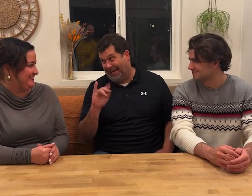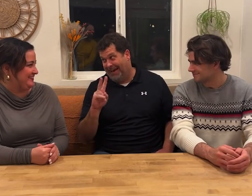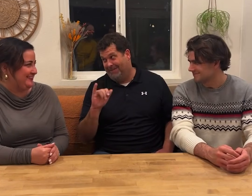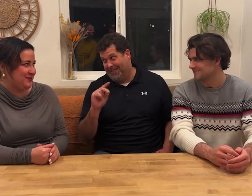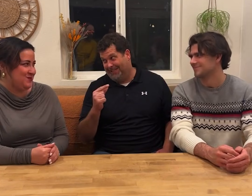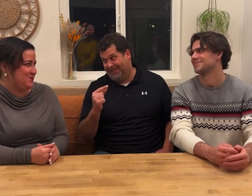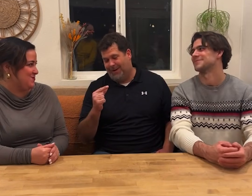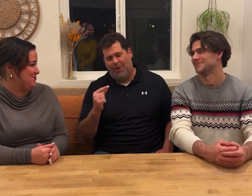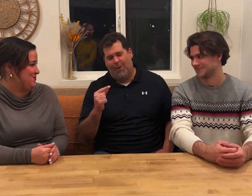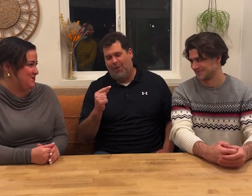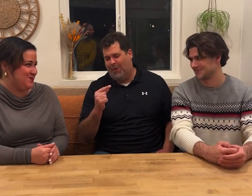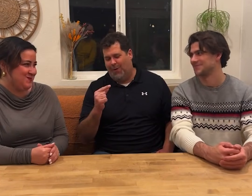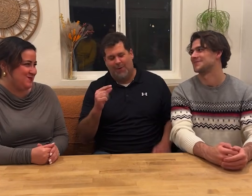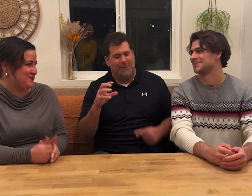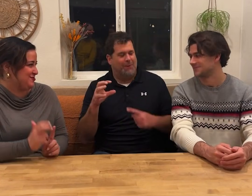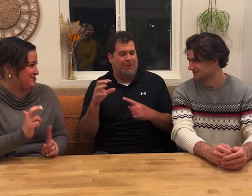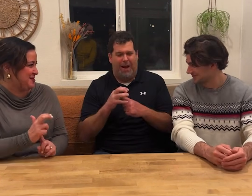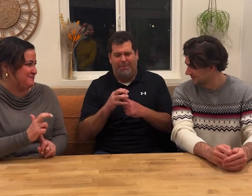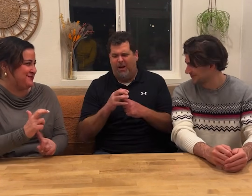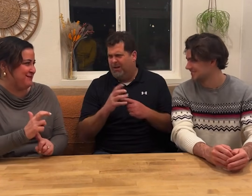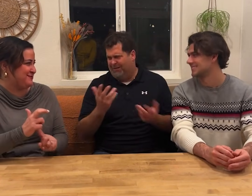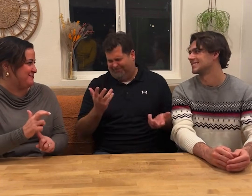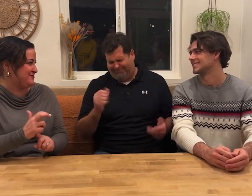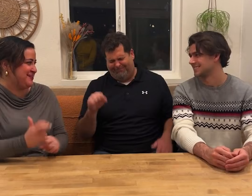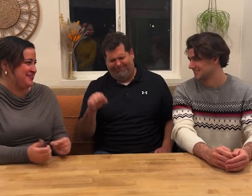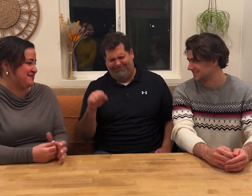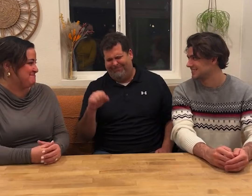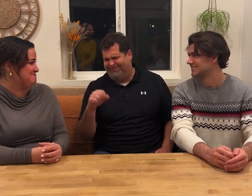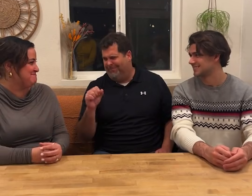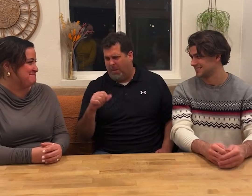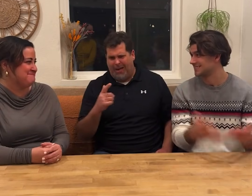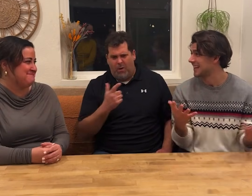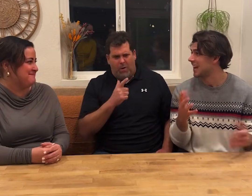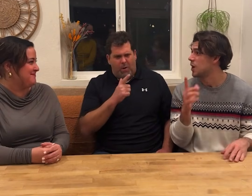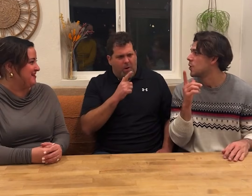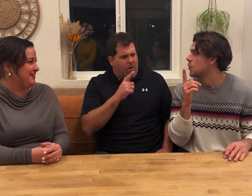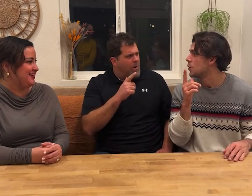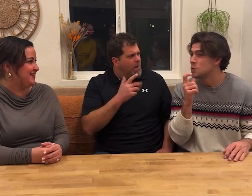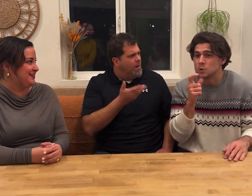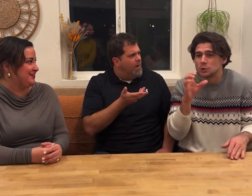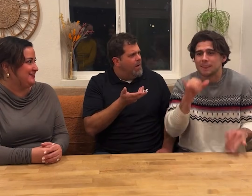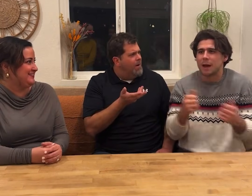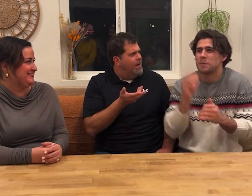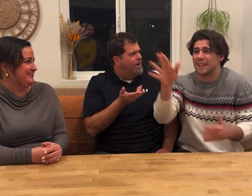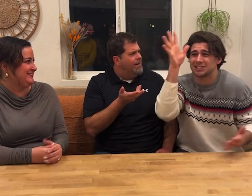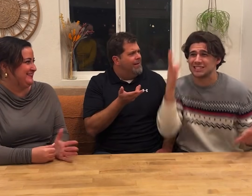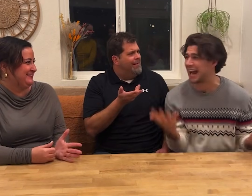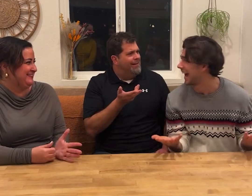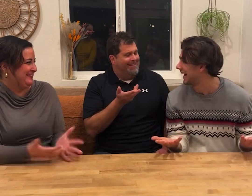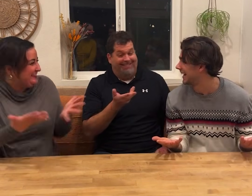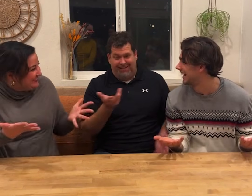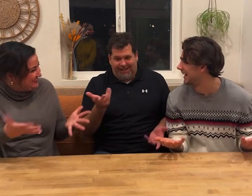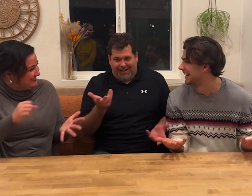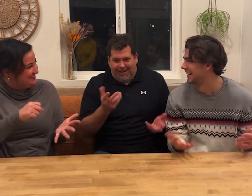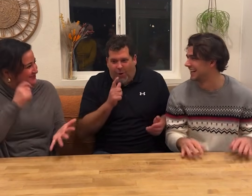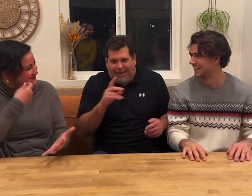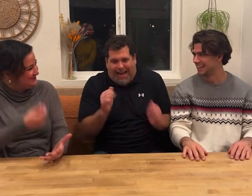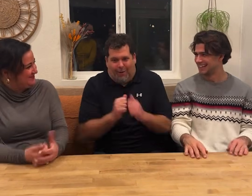The skydiving. Oh, that was awesome. Oh, I can just imagine. I mean, who does that with their dad? Who gets to do that with